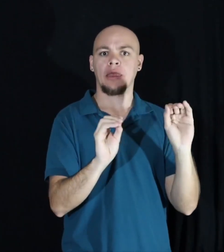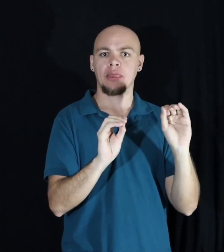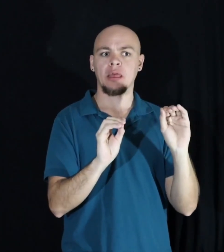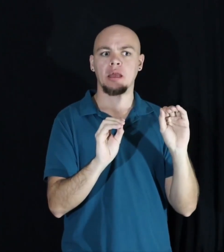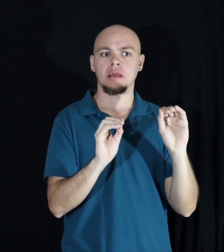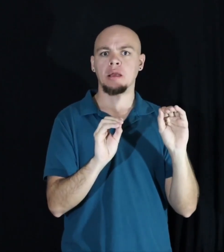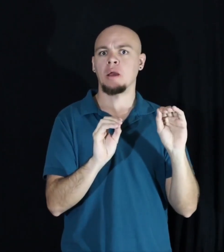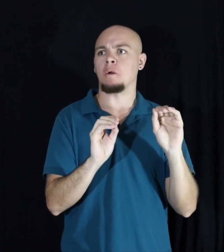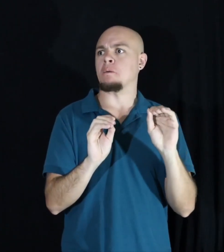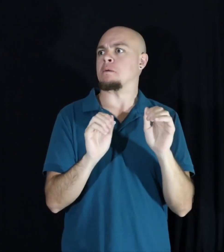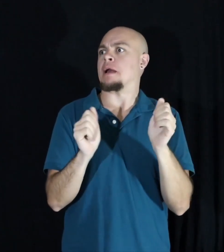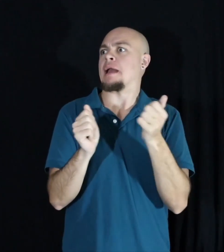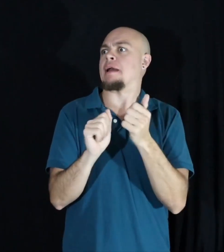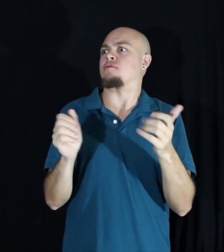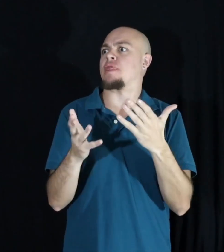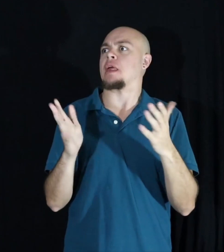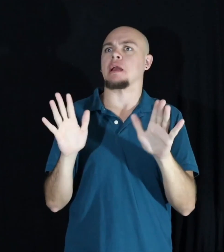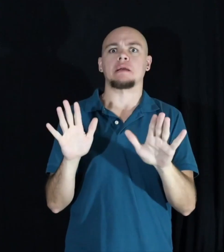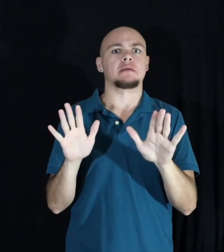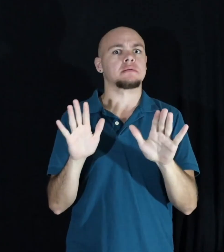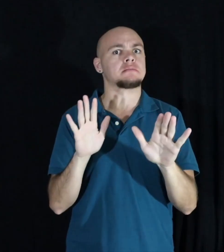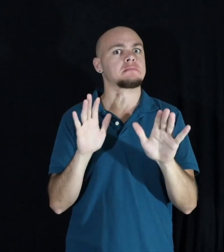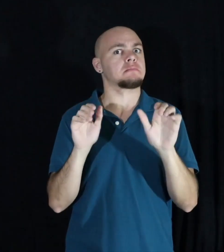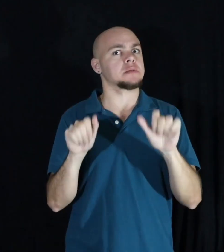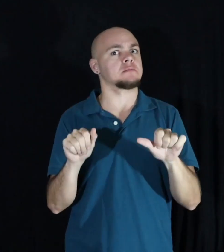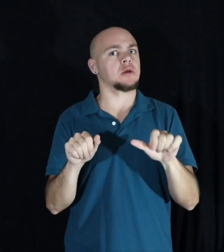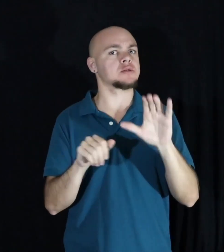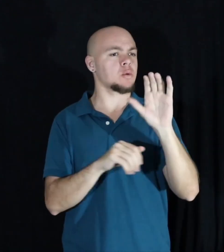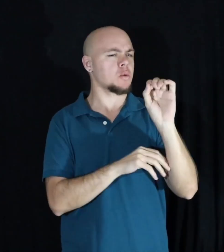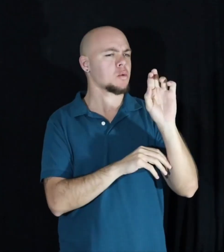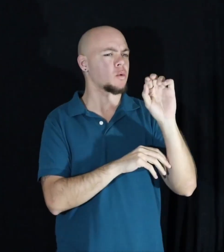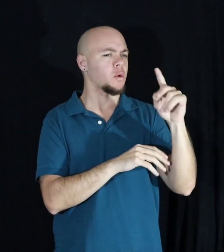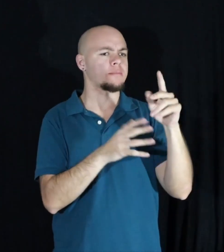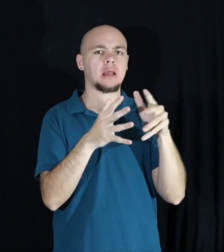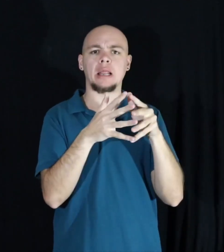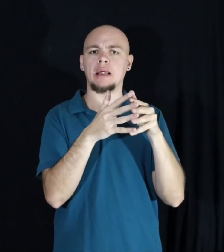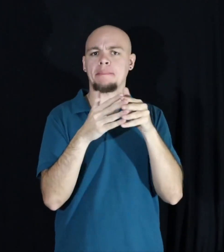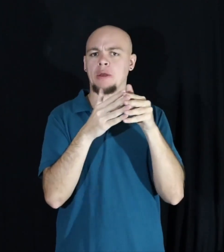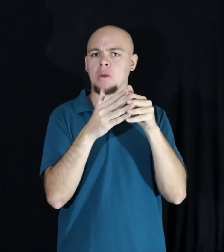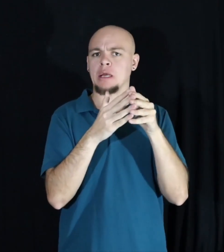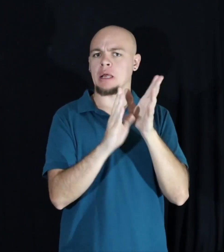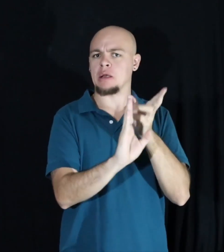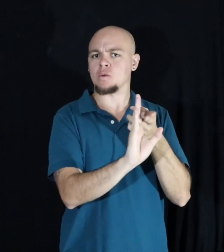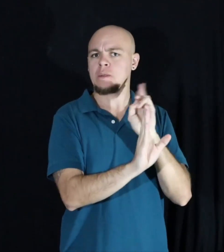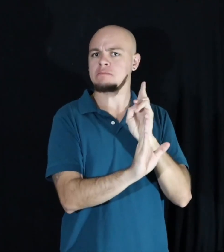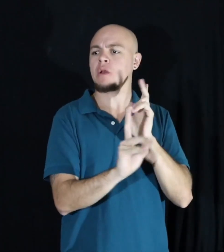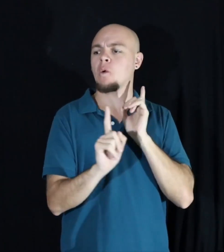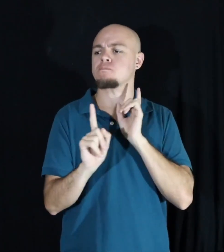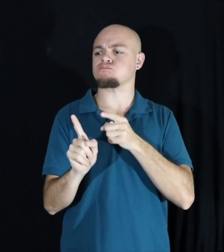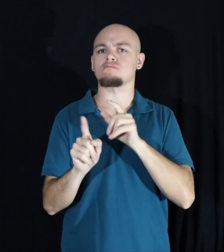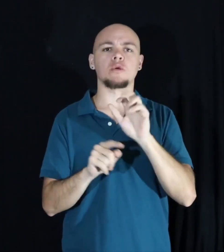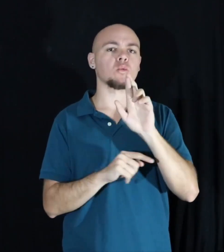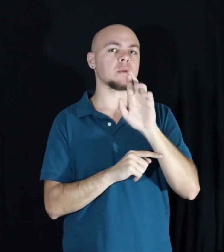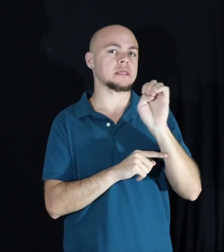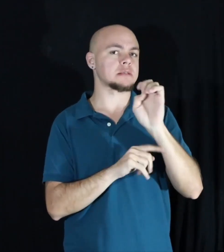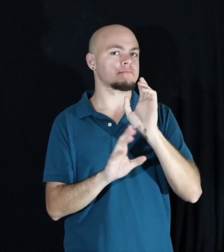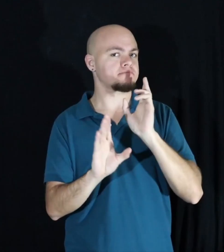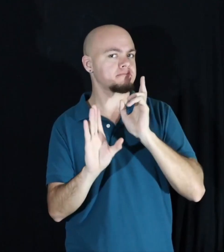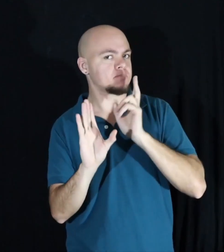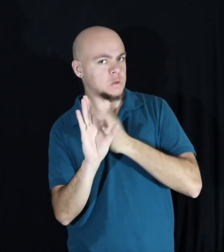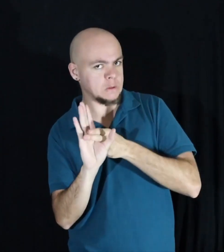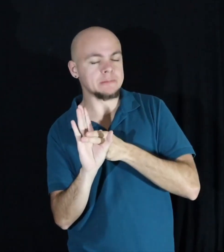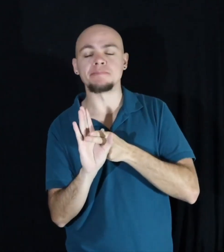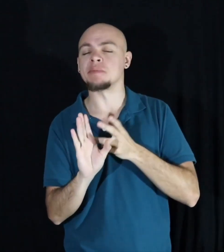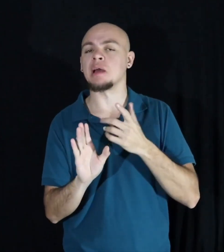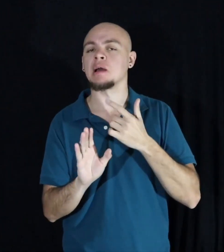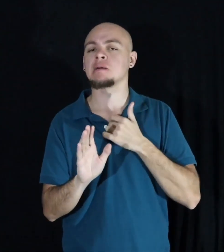this right when I decided to leave corporate America and start a career in real estate. Y'all, I was scared. And I vividly remember having